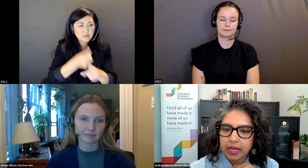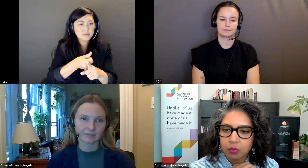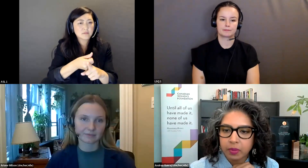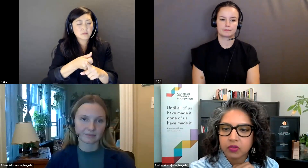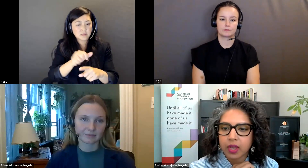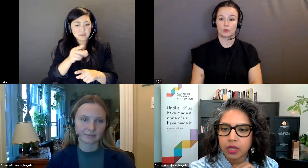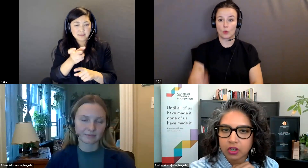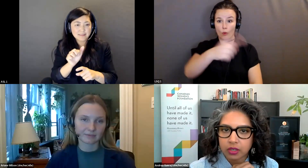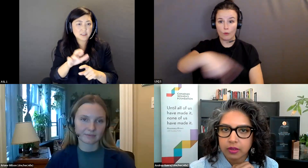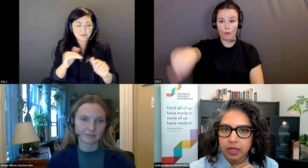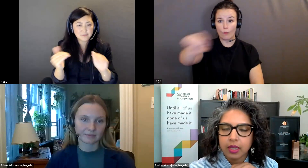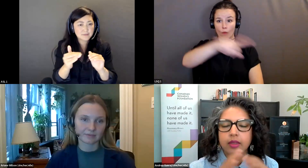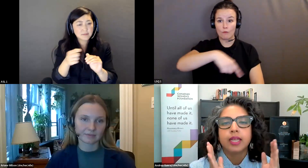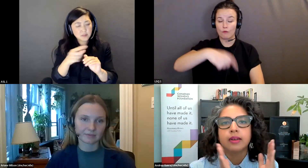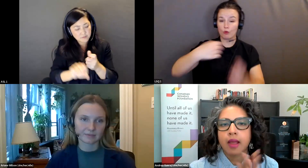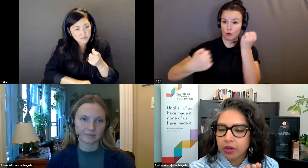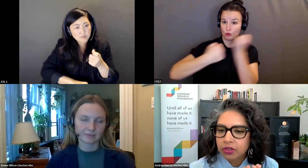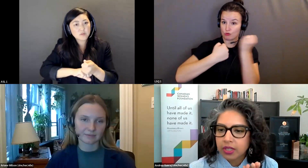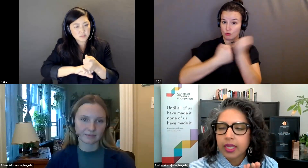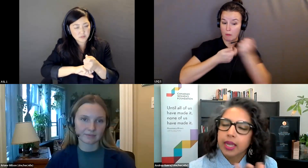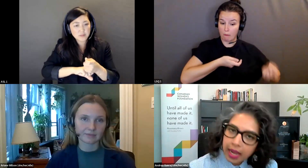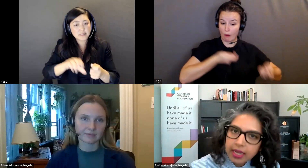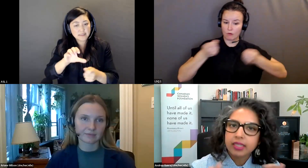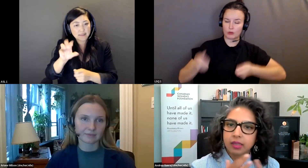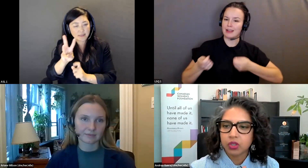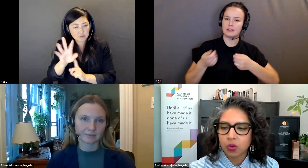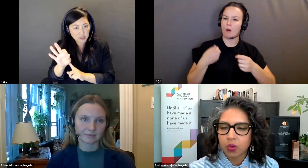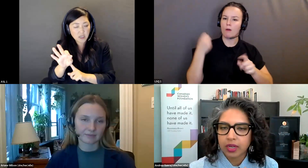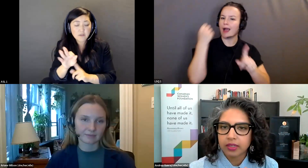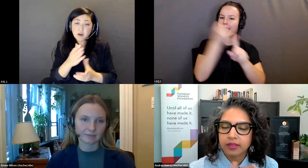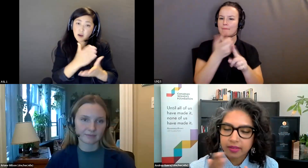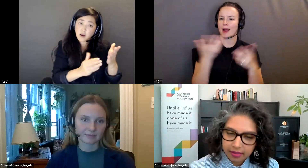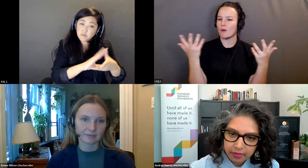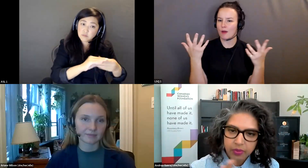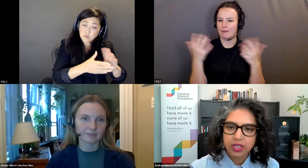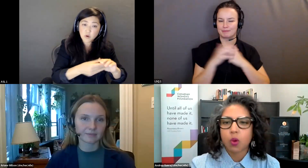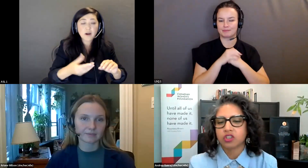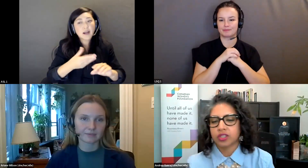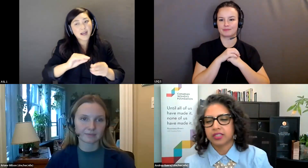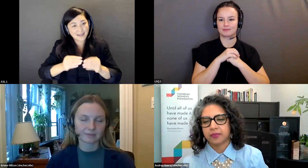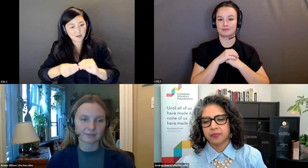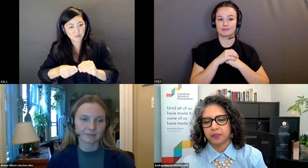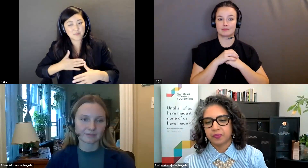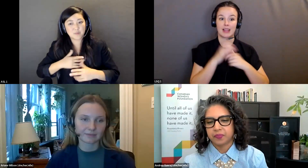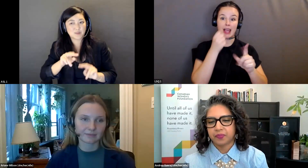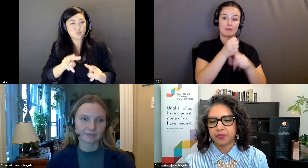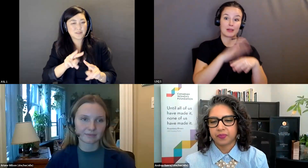supporting the Canadian Women's Foundation in numbers and in some stories. Please watch this.